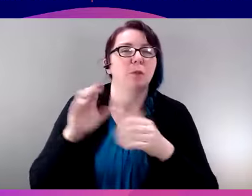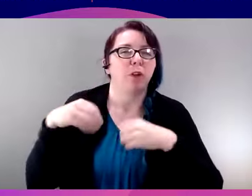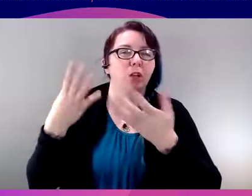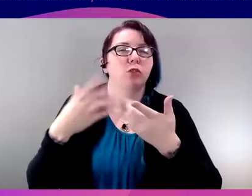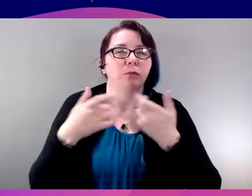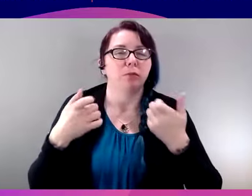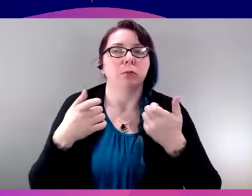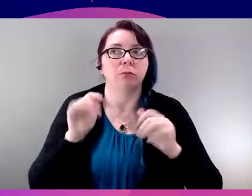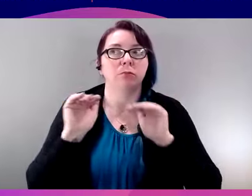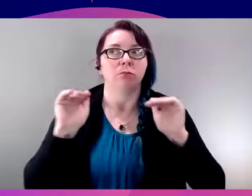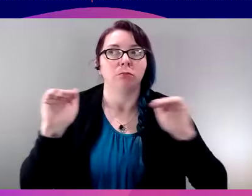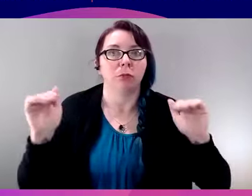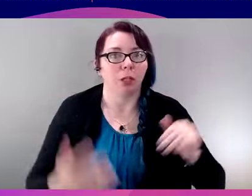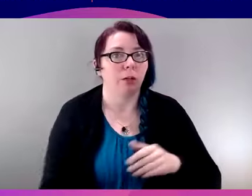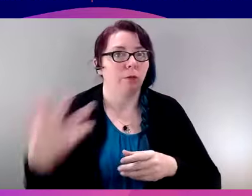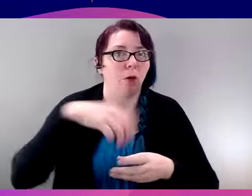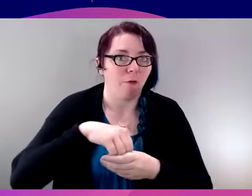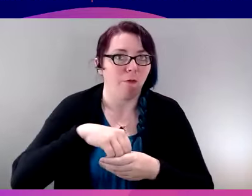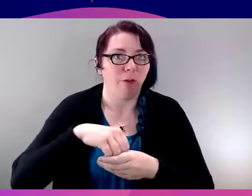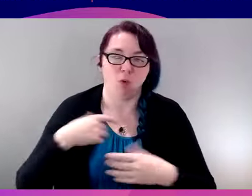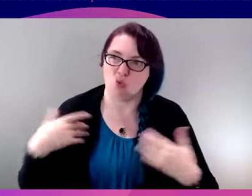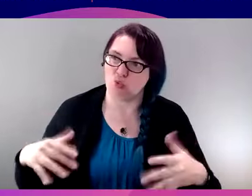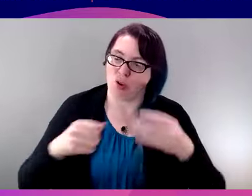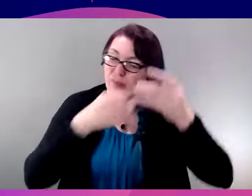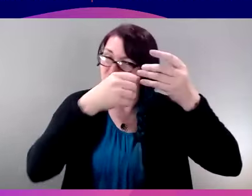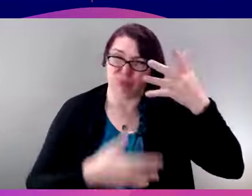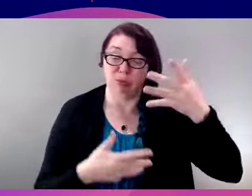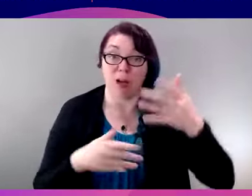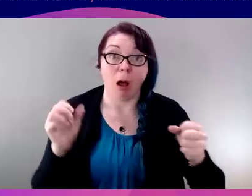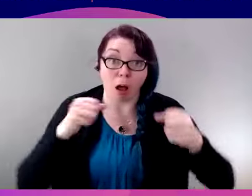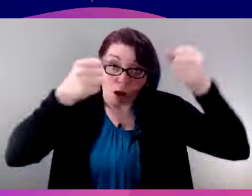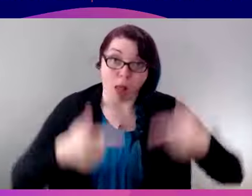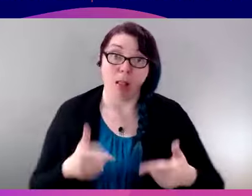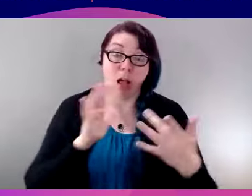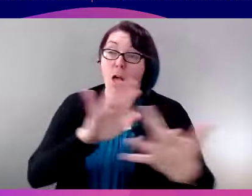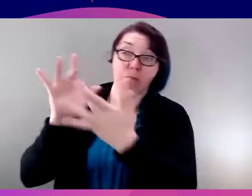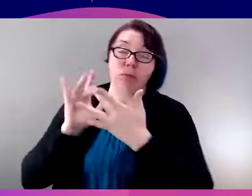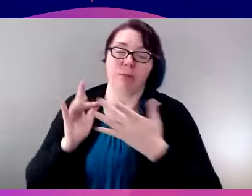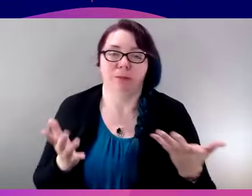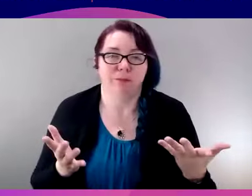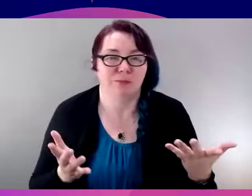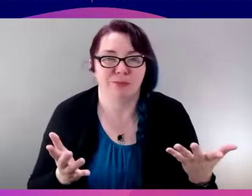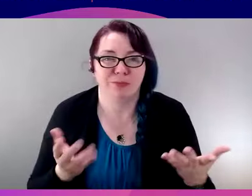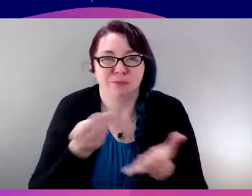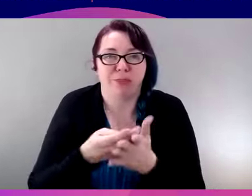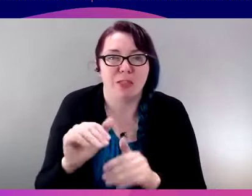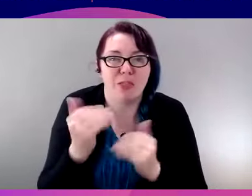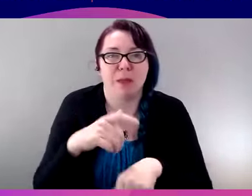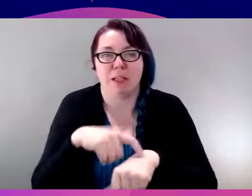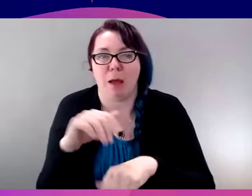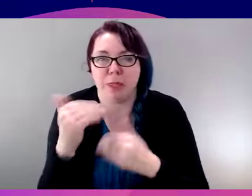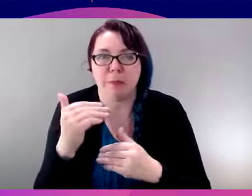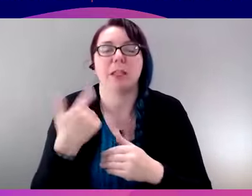project. We did have to prioritize these names due to budgetary and time limitations. And so we reached out